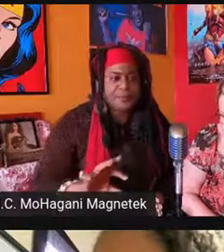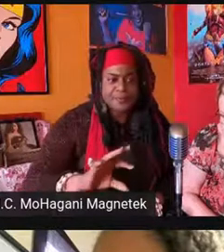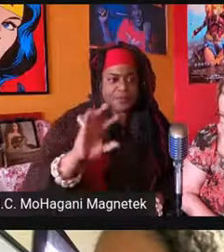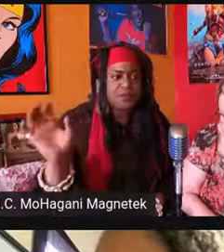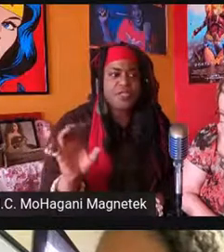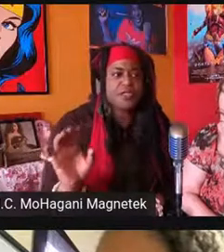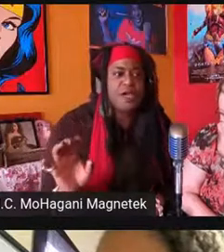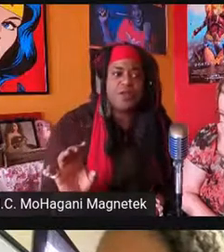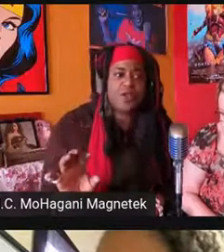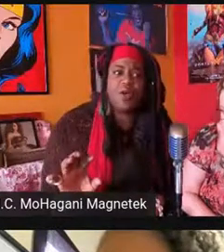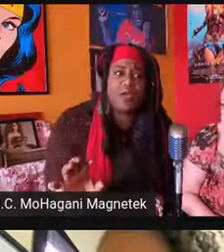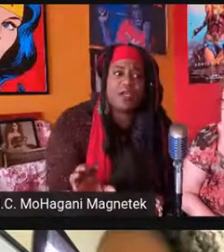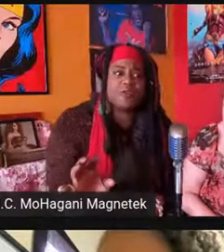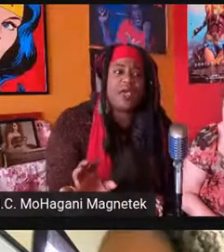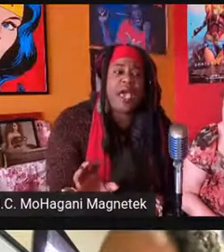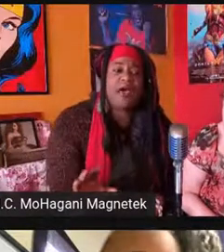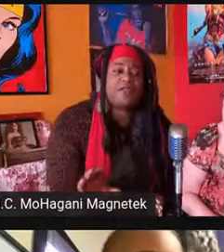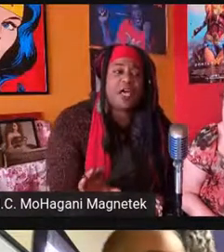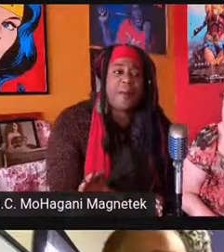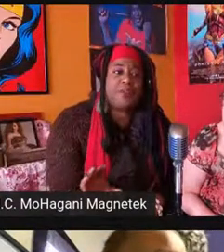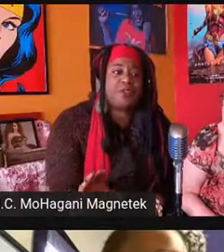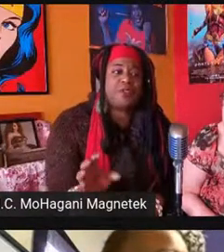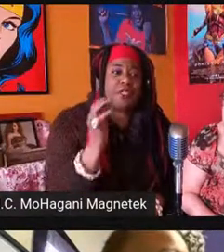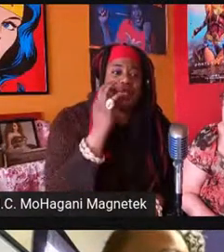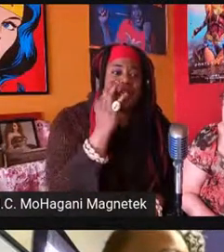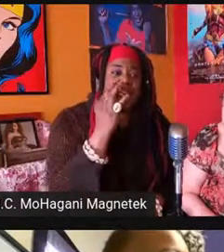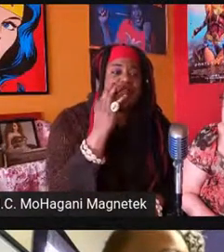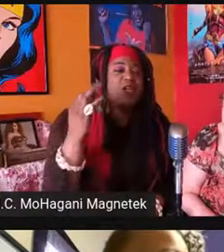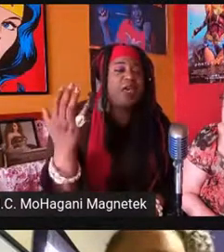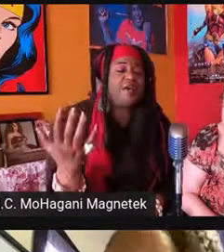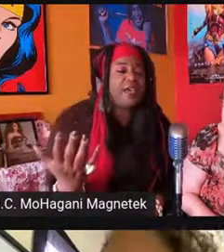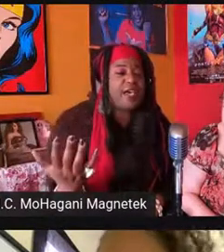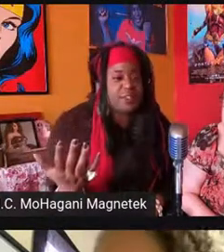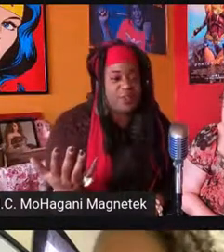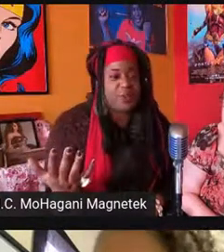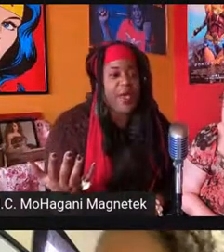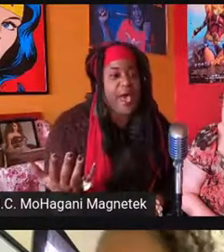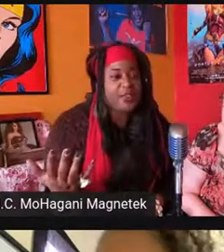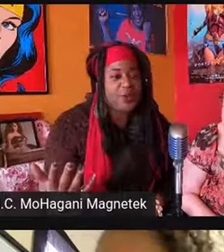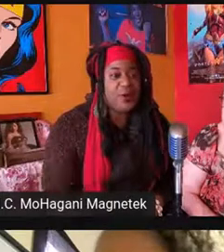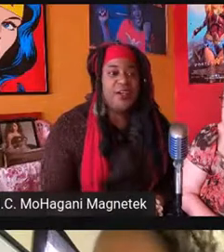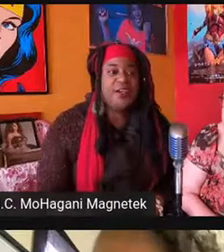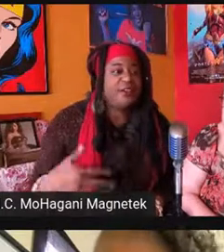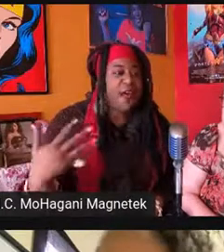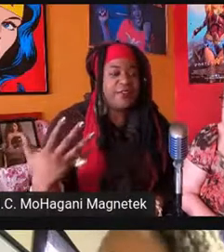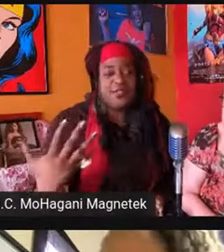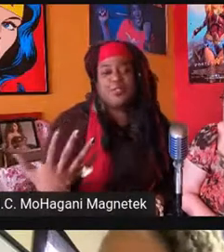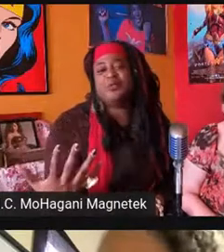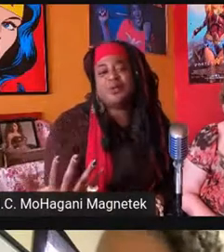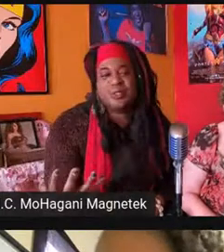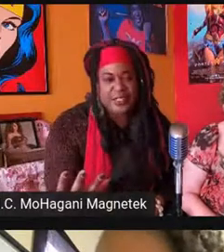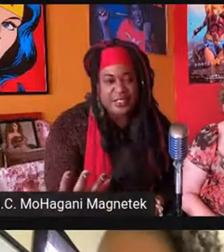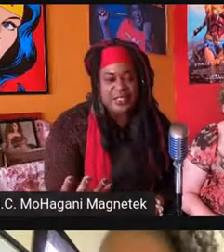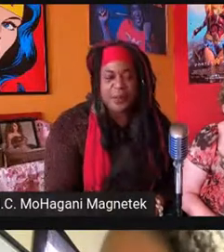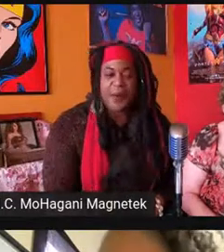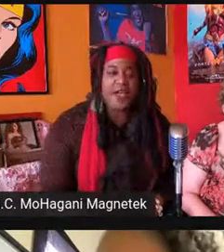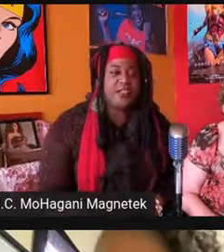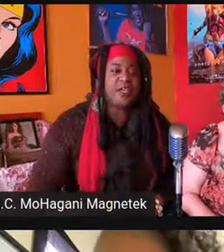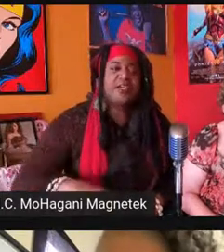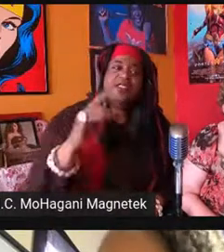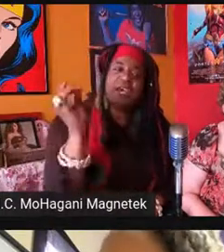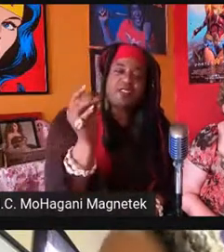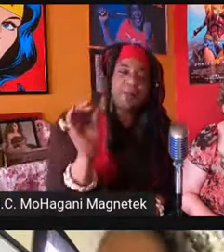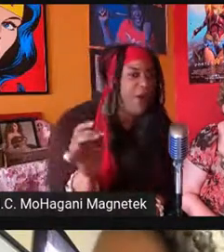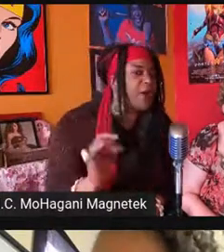right? That no one else may have this opportunity again. You have dancers with masks on. You have this social distancing